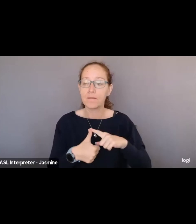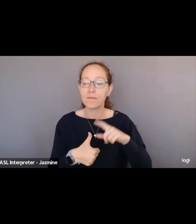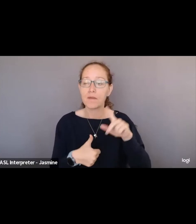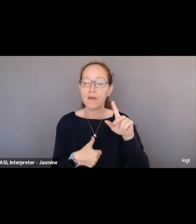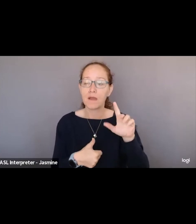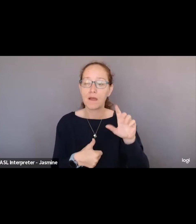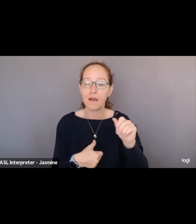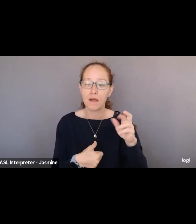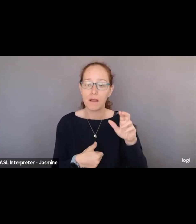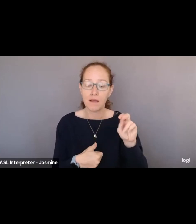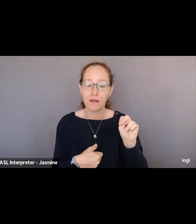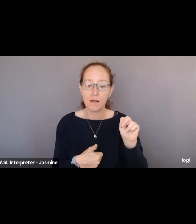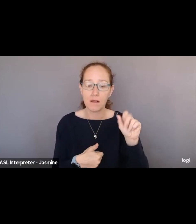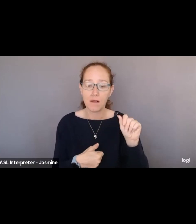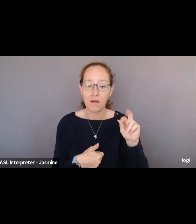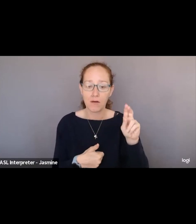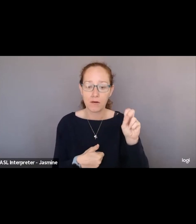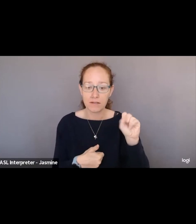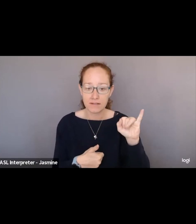Lenape,